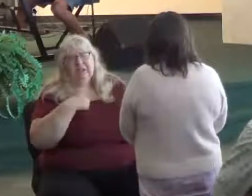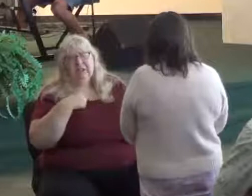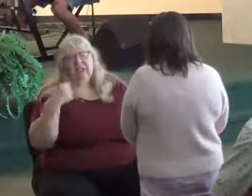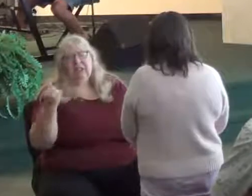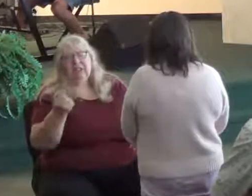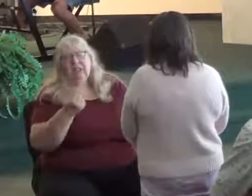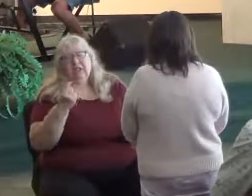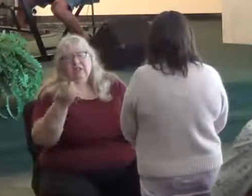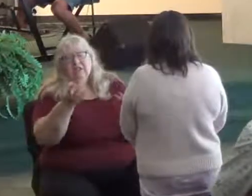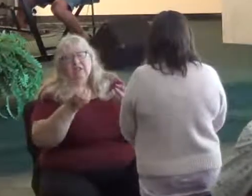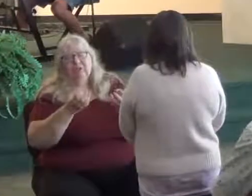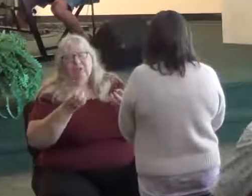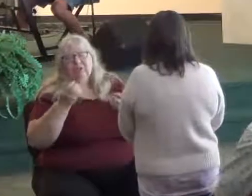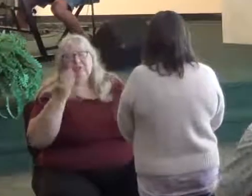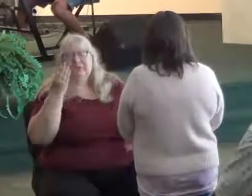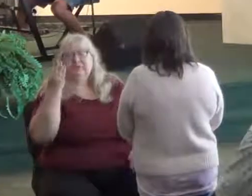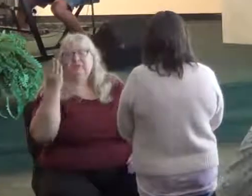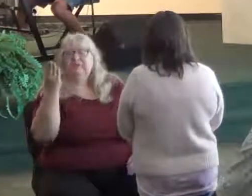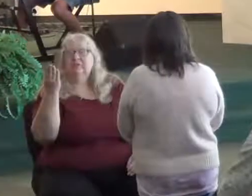just want you.